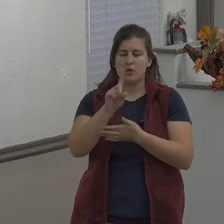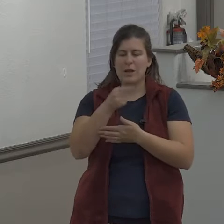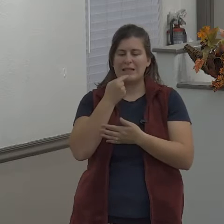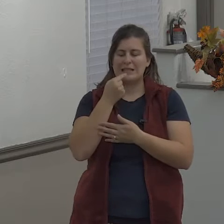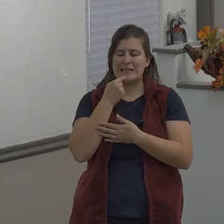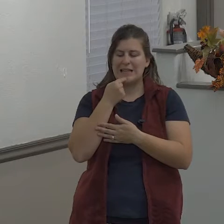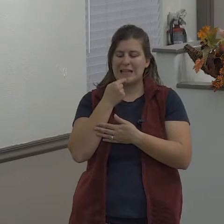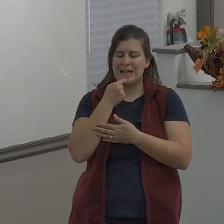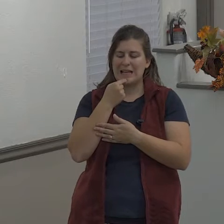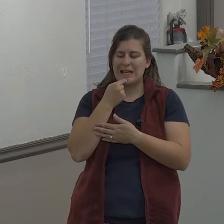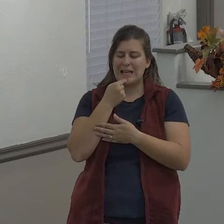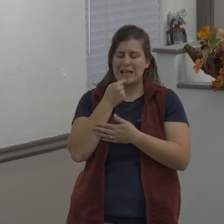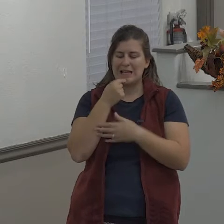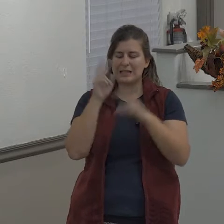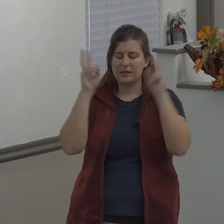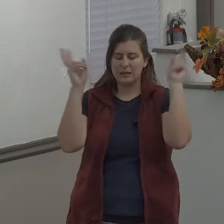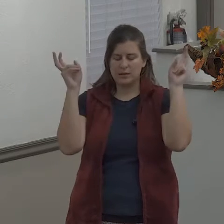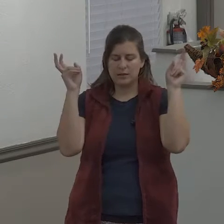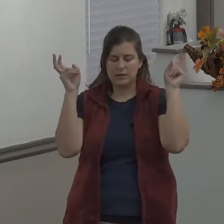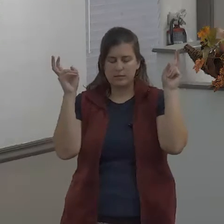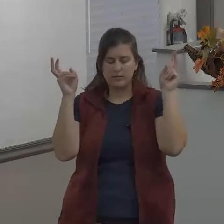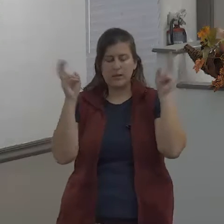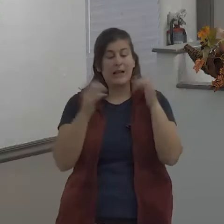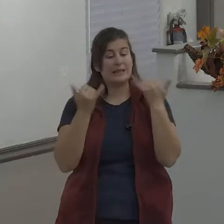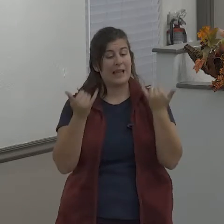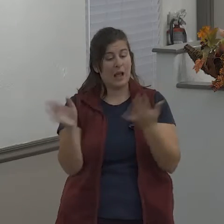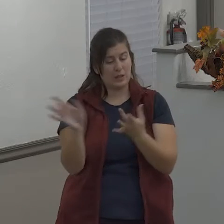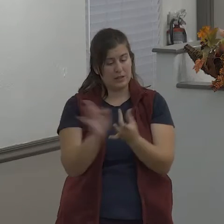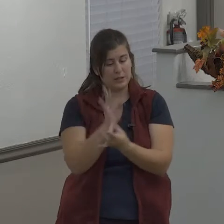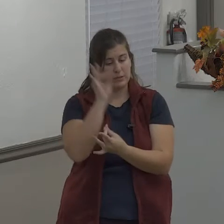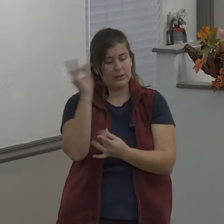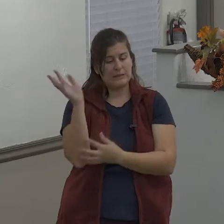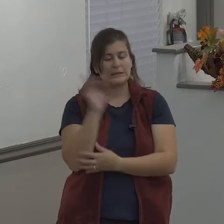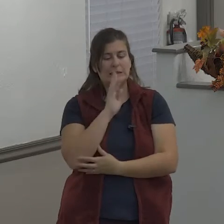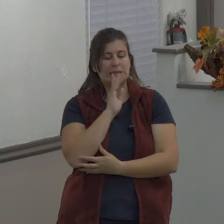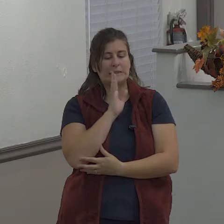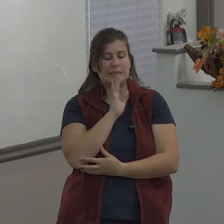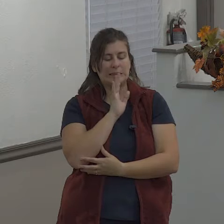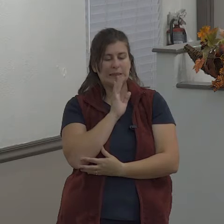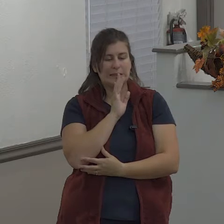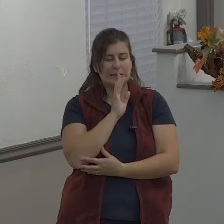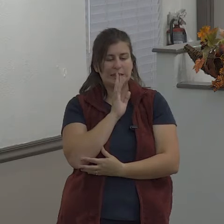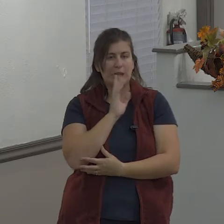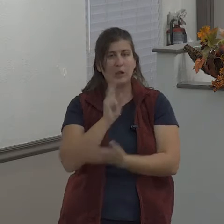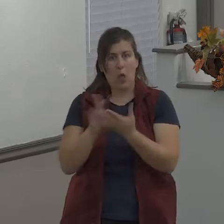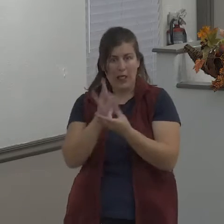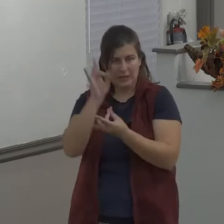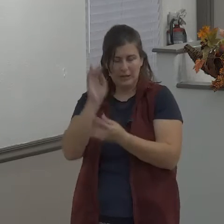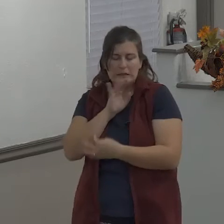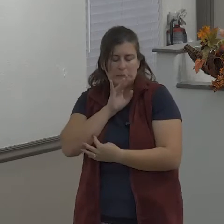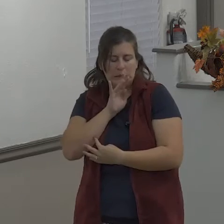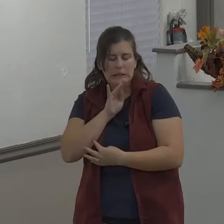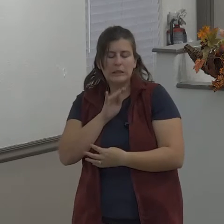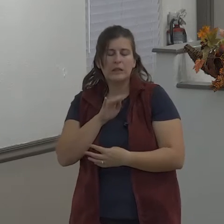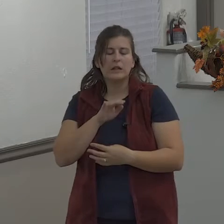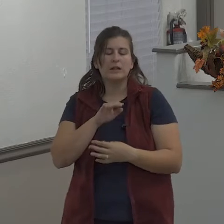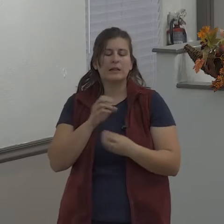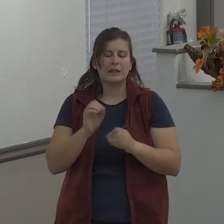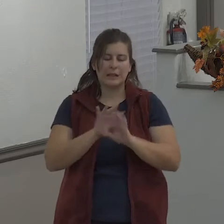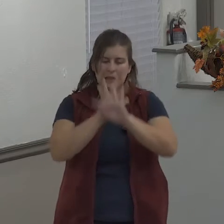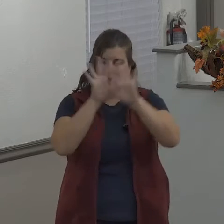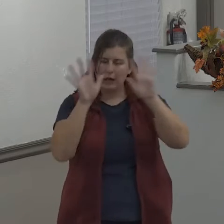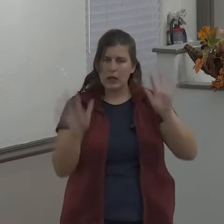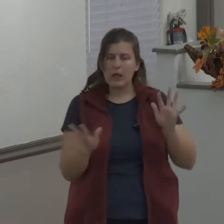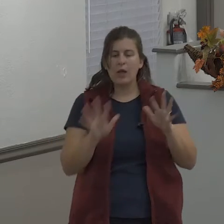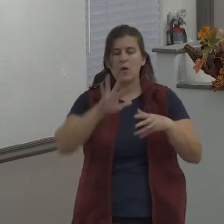In verse 1 it says, 1 Timothy chapter 4 and verse 1, now the Spirit speaketh, that's capital S by the way, the Holy Spirit